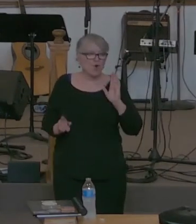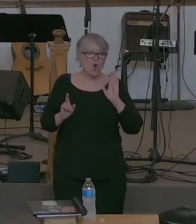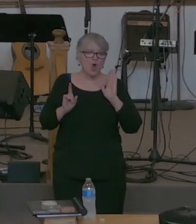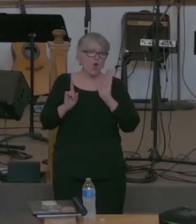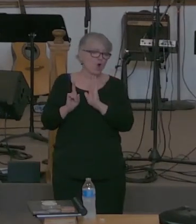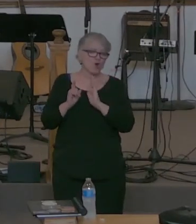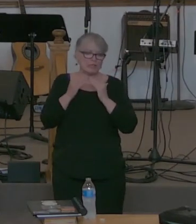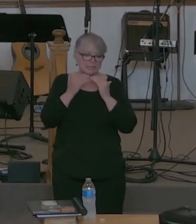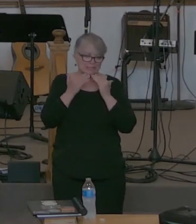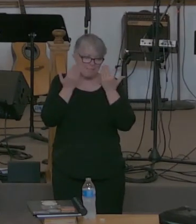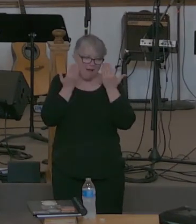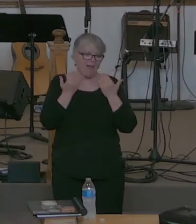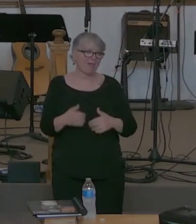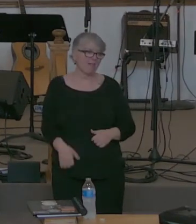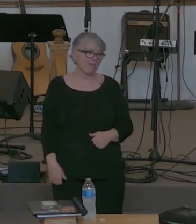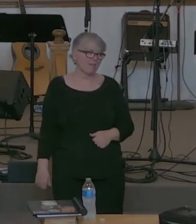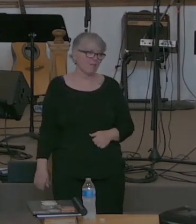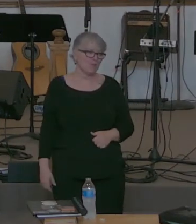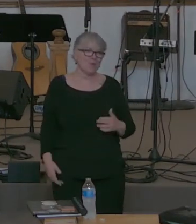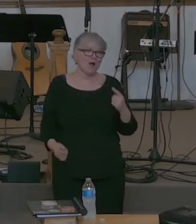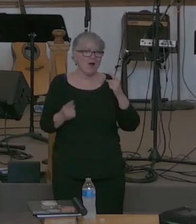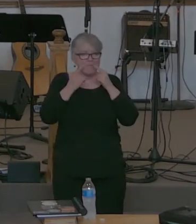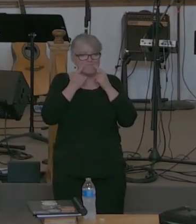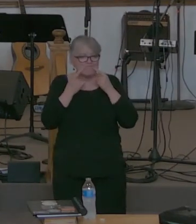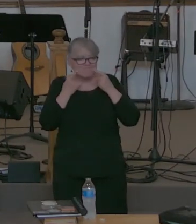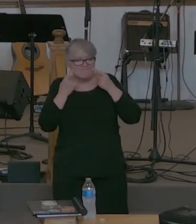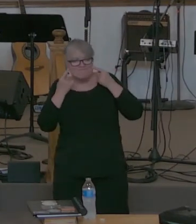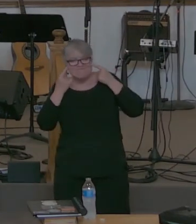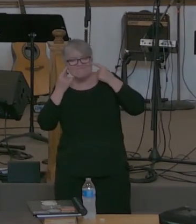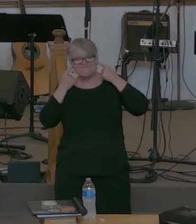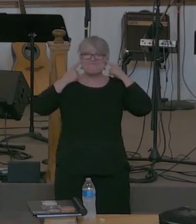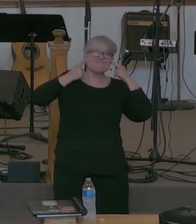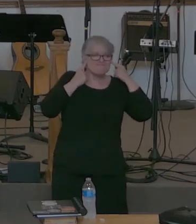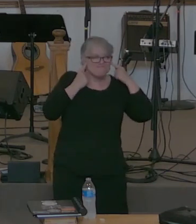smile. I mean, it's just from ear to ear.